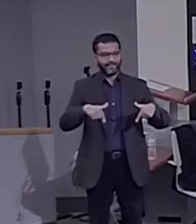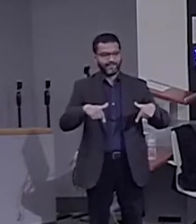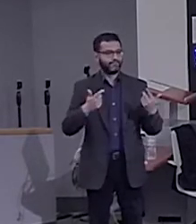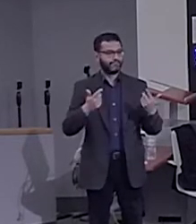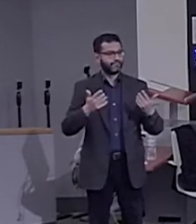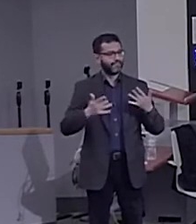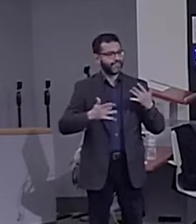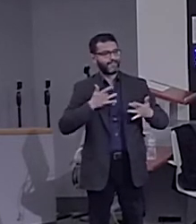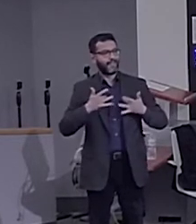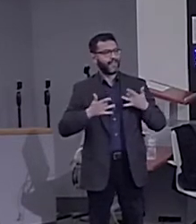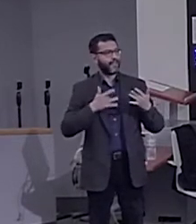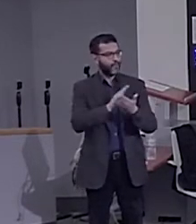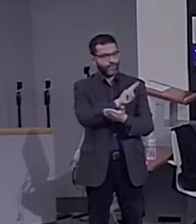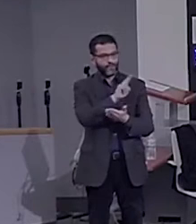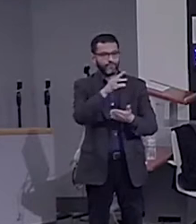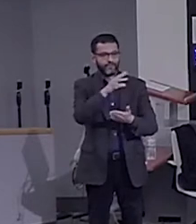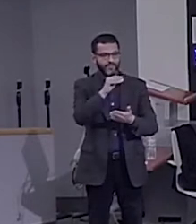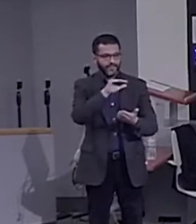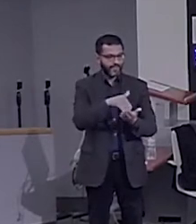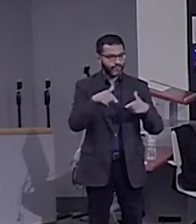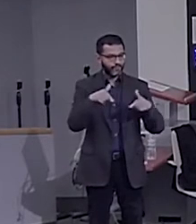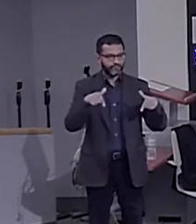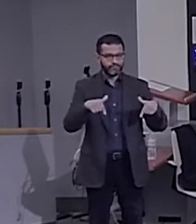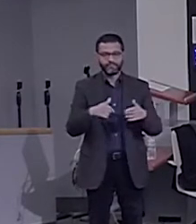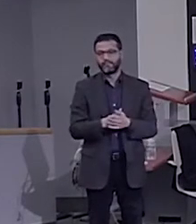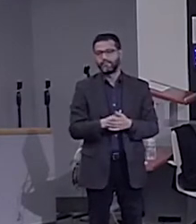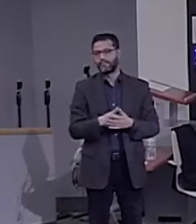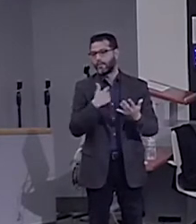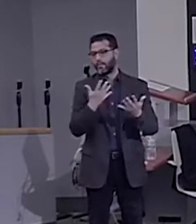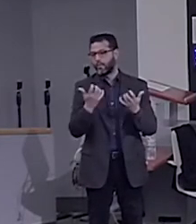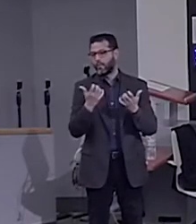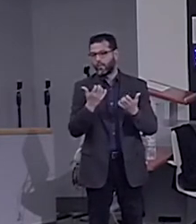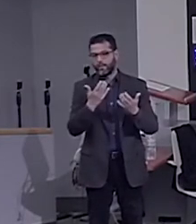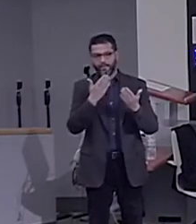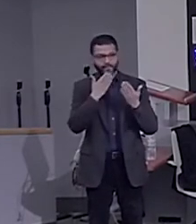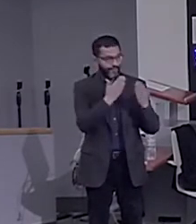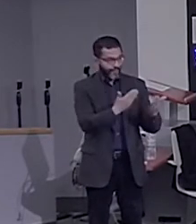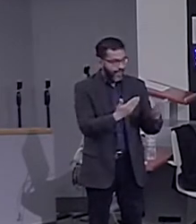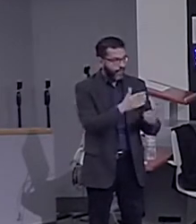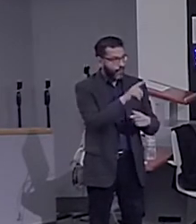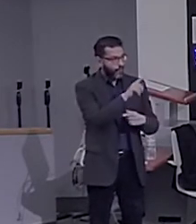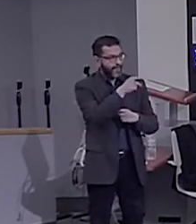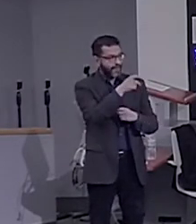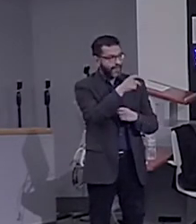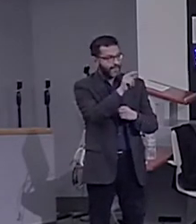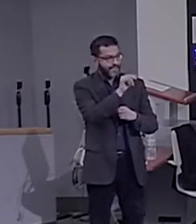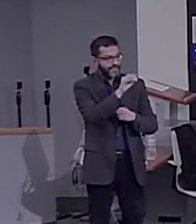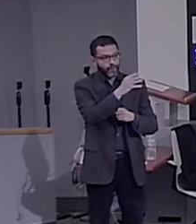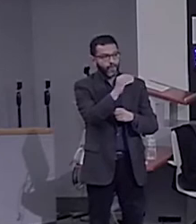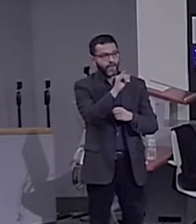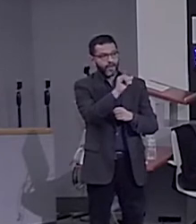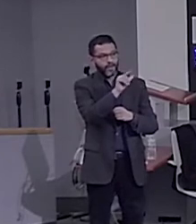exciting university and center I'd like to thank Lorianne Petito and Alaria